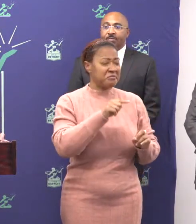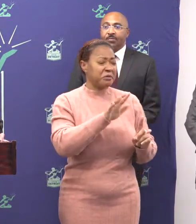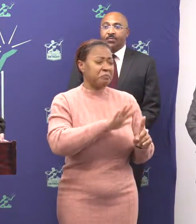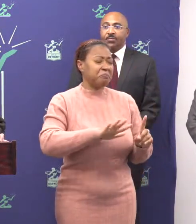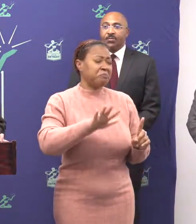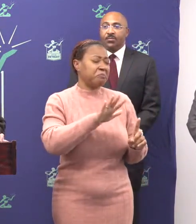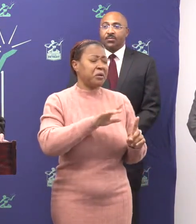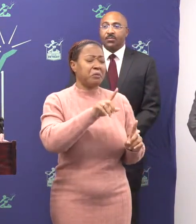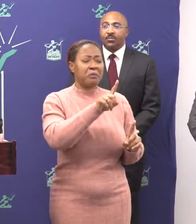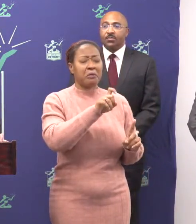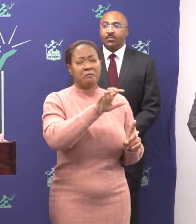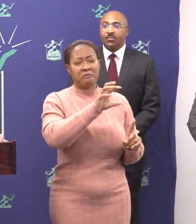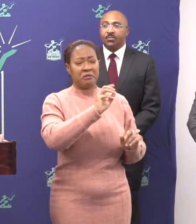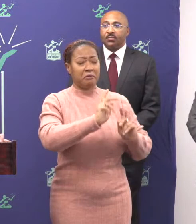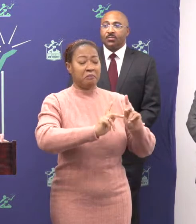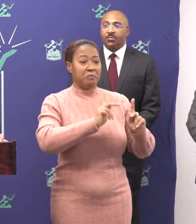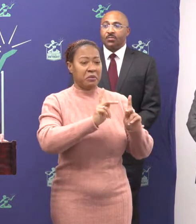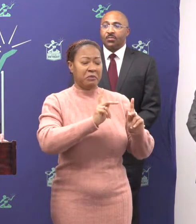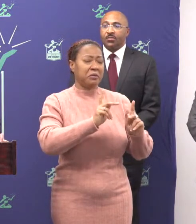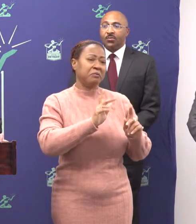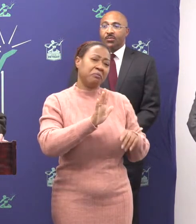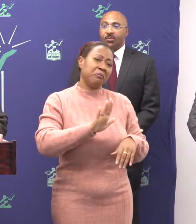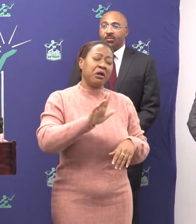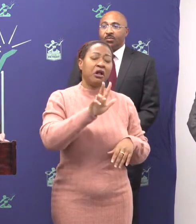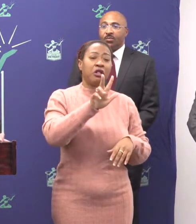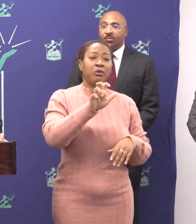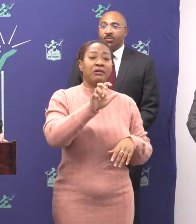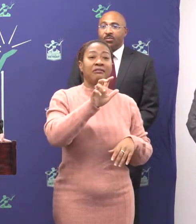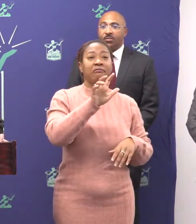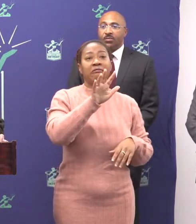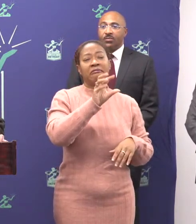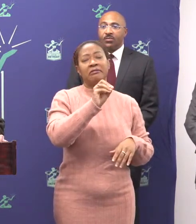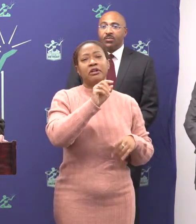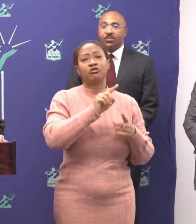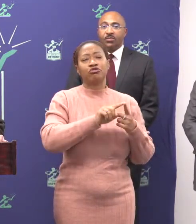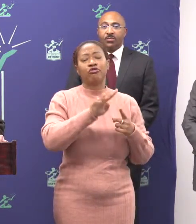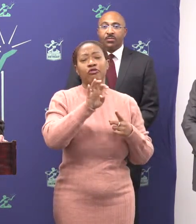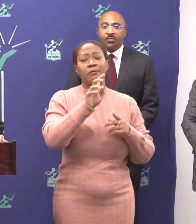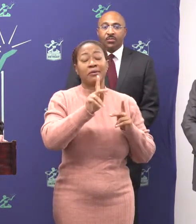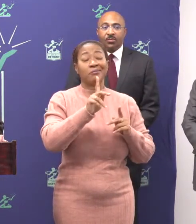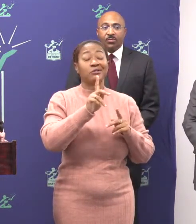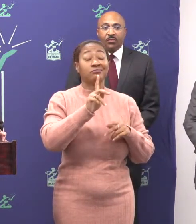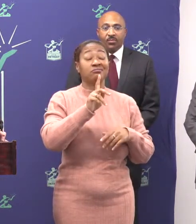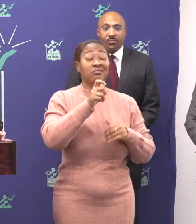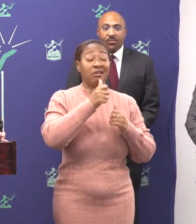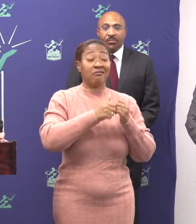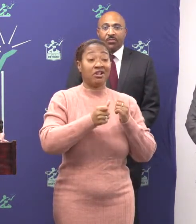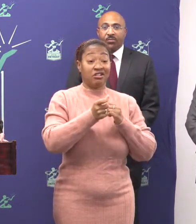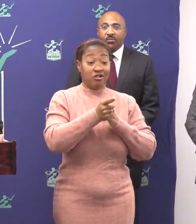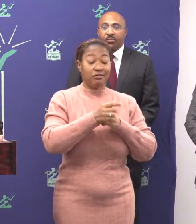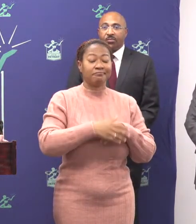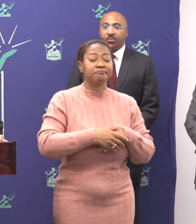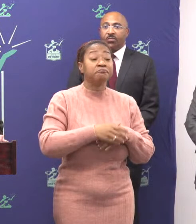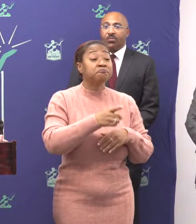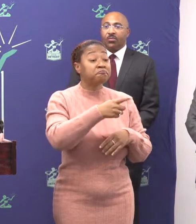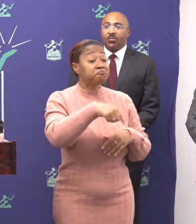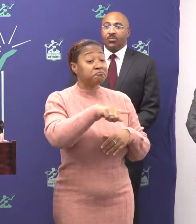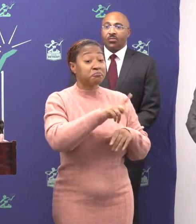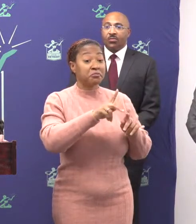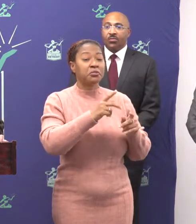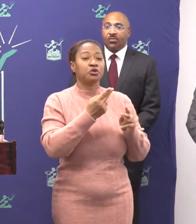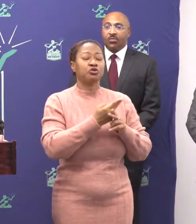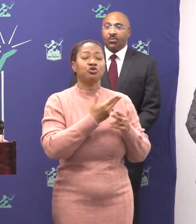150, roughly, people a day, about 350 to 400 people per year. 90% of whom